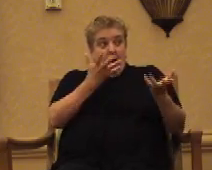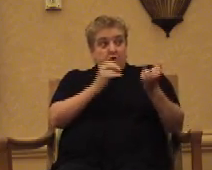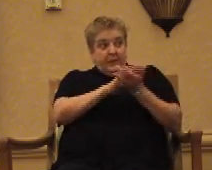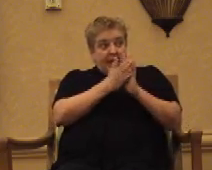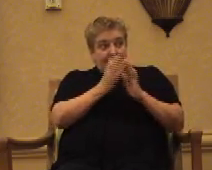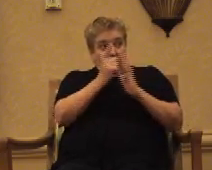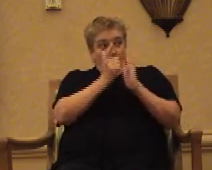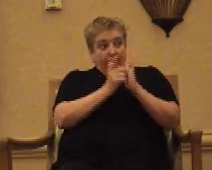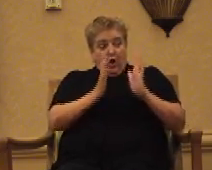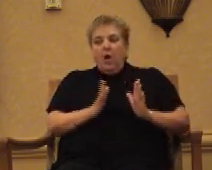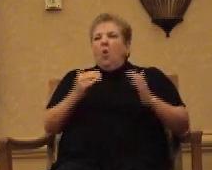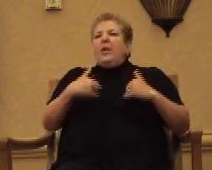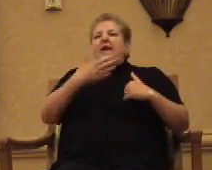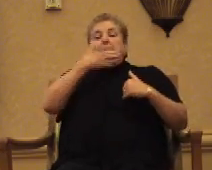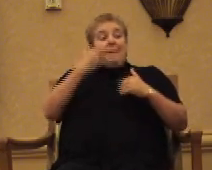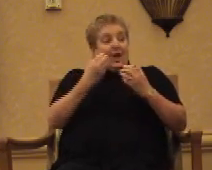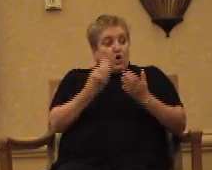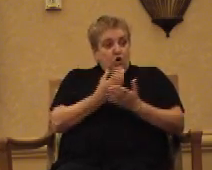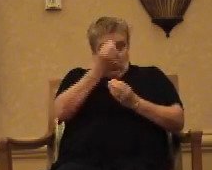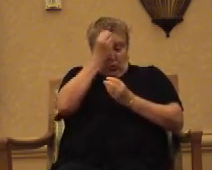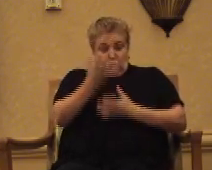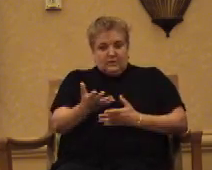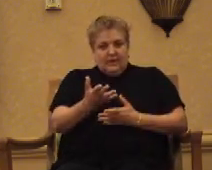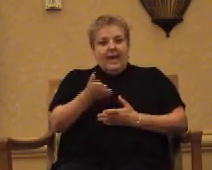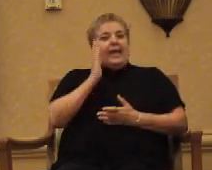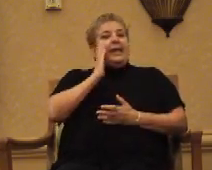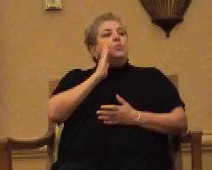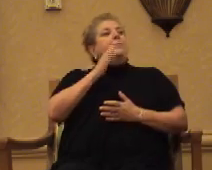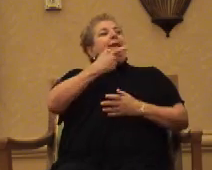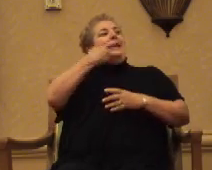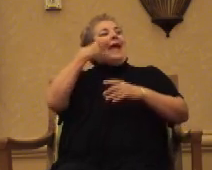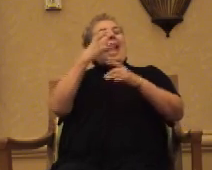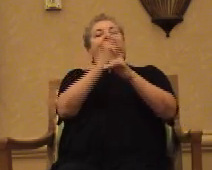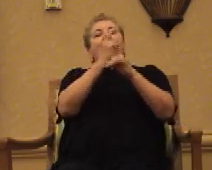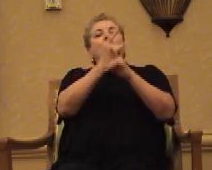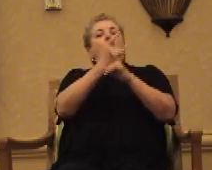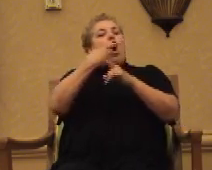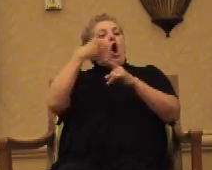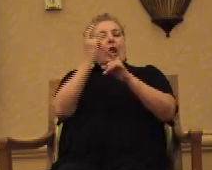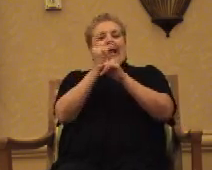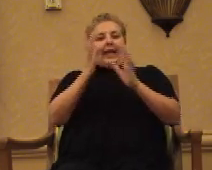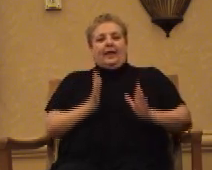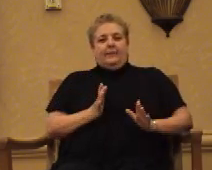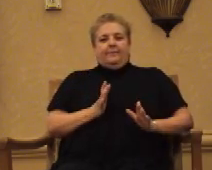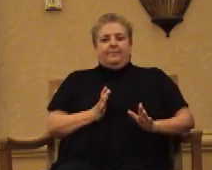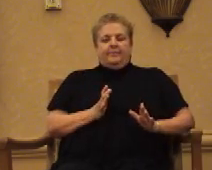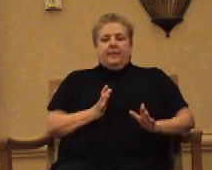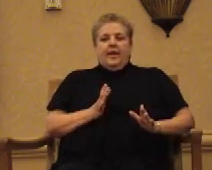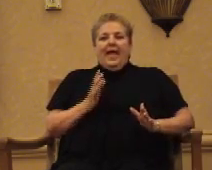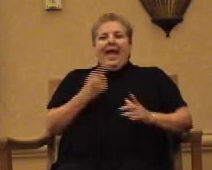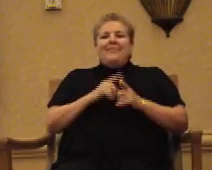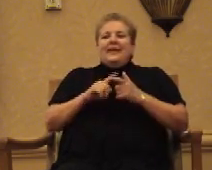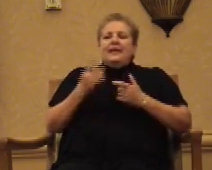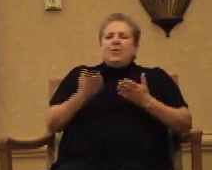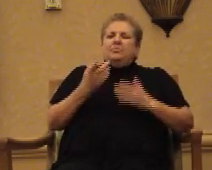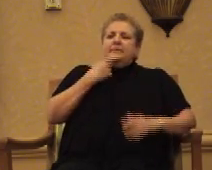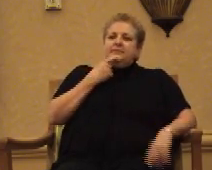alcoholic. So I'll celebrate. And then the speaker said something, he probably said 50 things I could